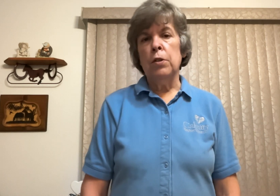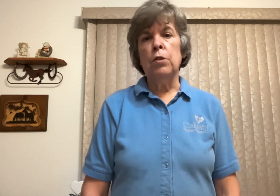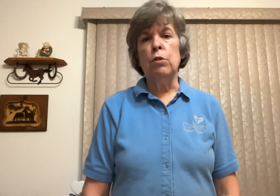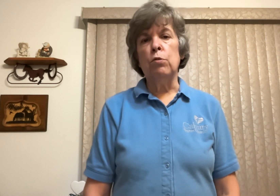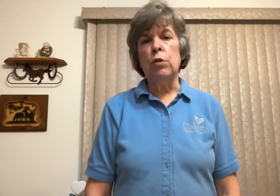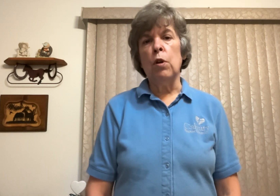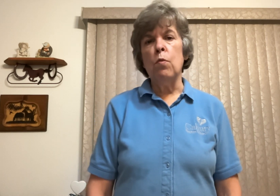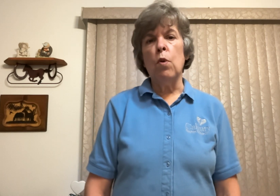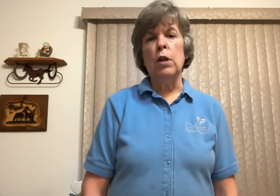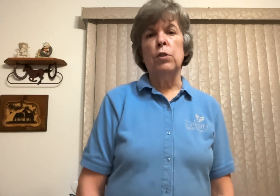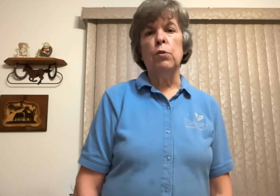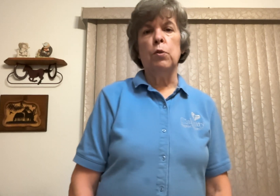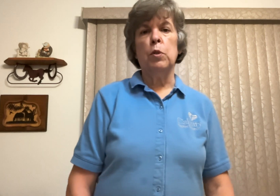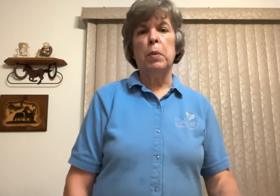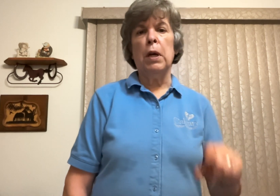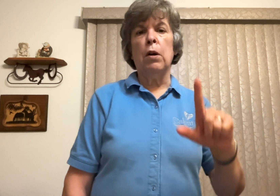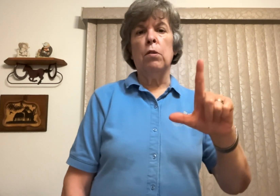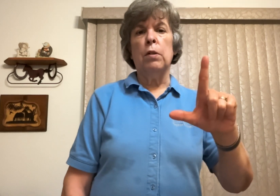you don't want to spell